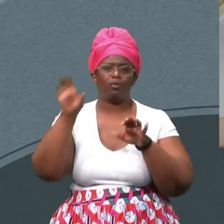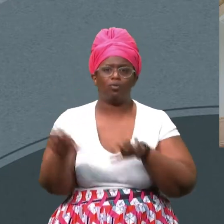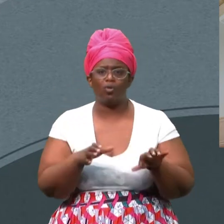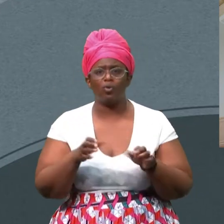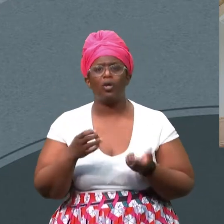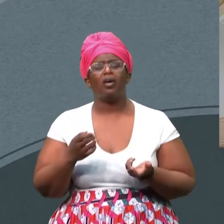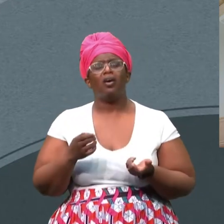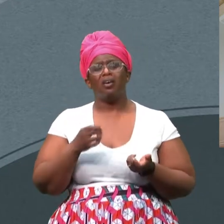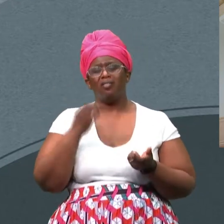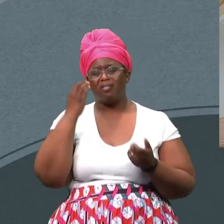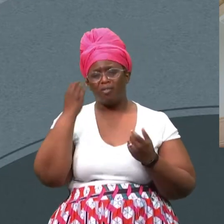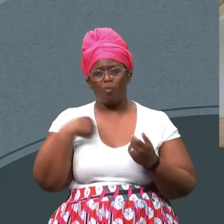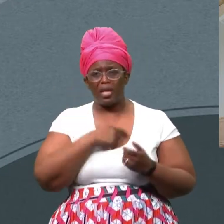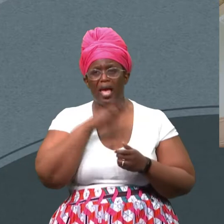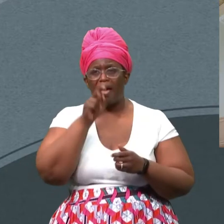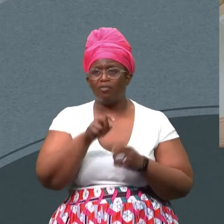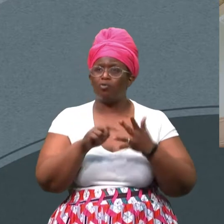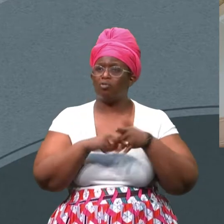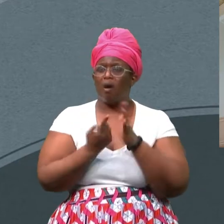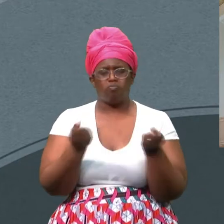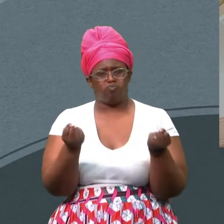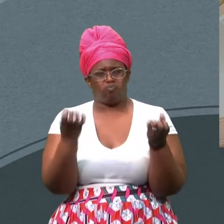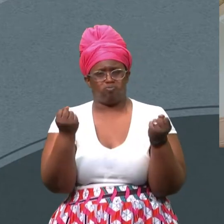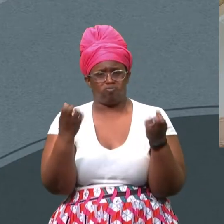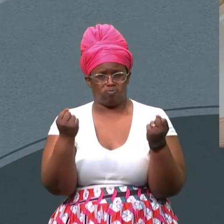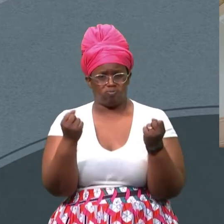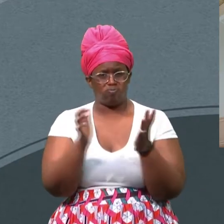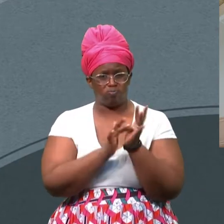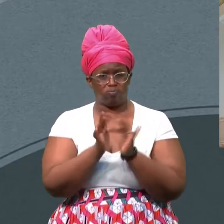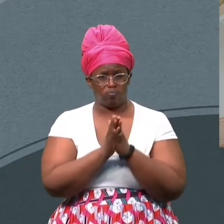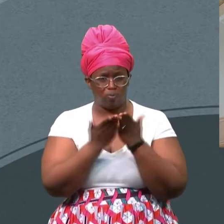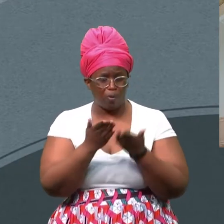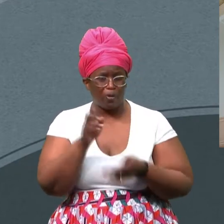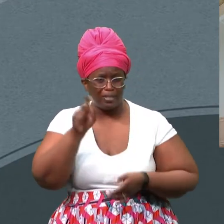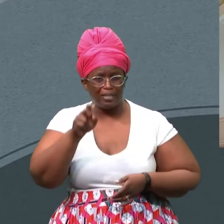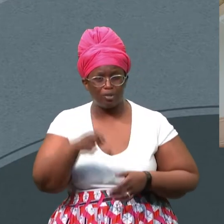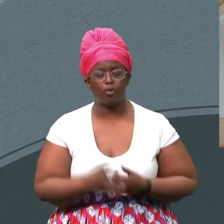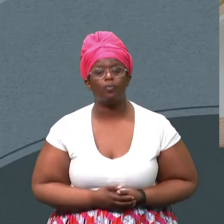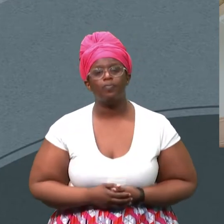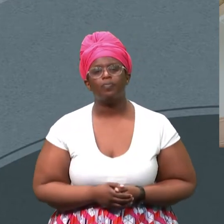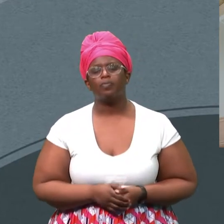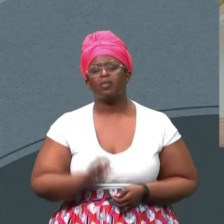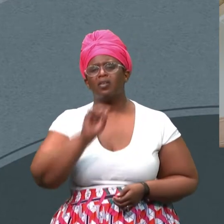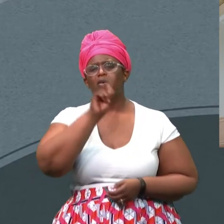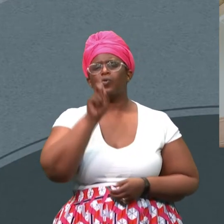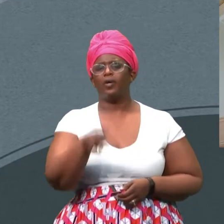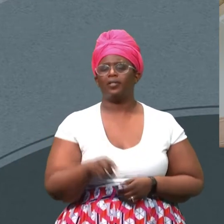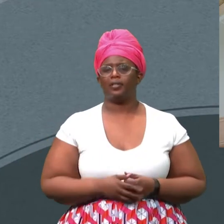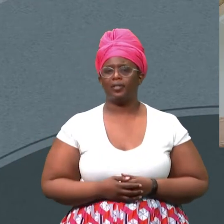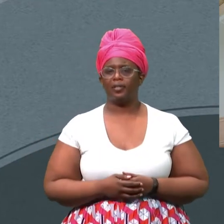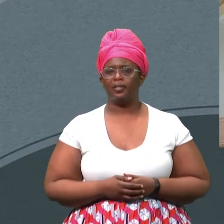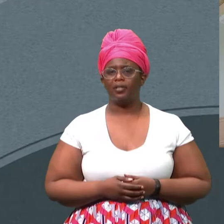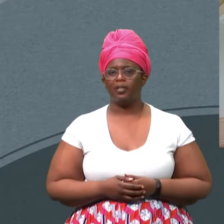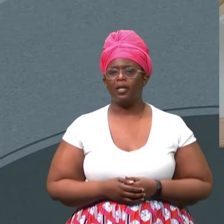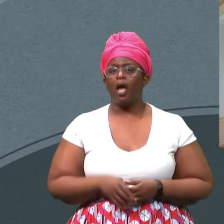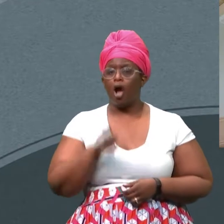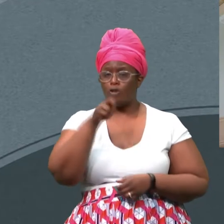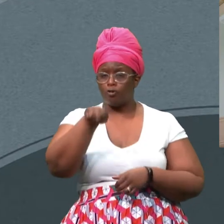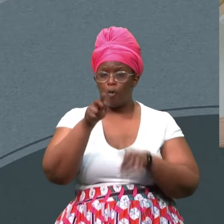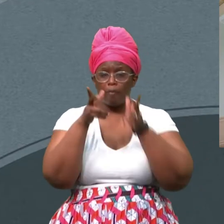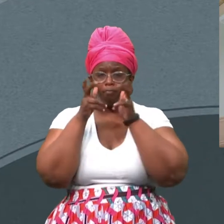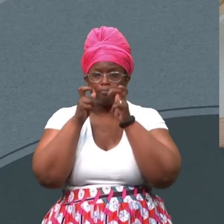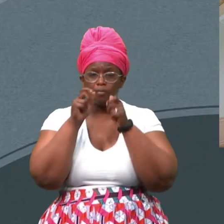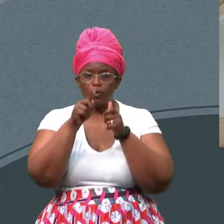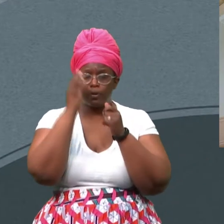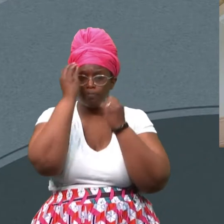word. Man, start speaking the word. Oh, I want to park here for a moment. Is there anybody I'm talking to, anybody listening to this message that could look back